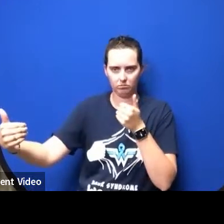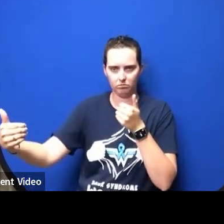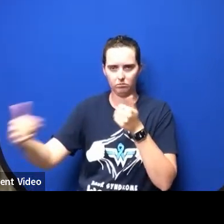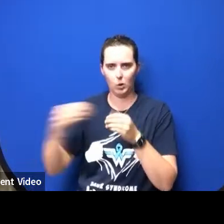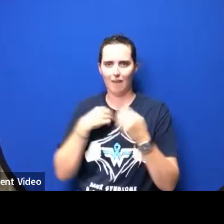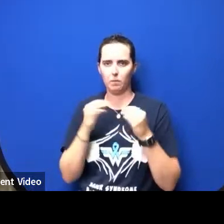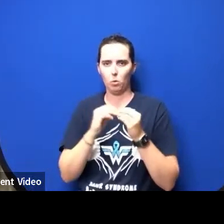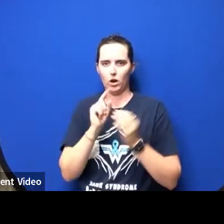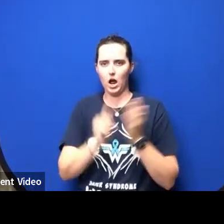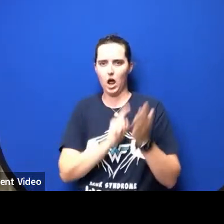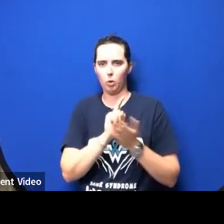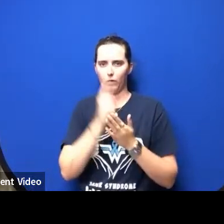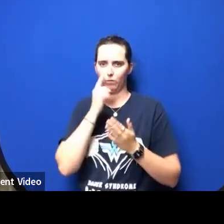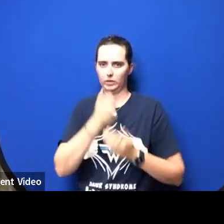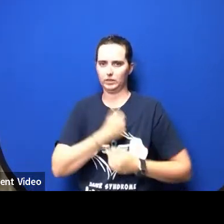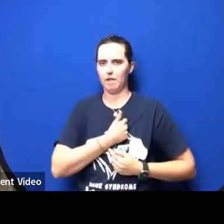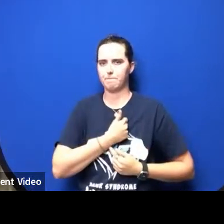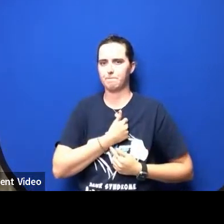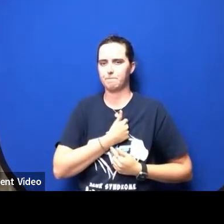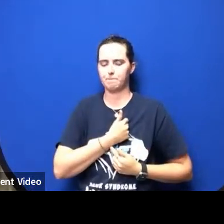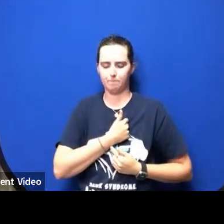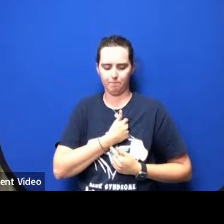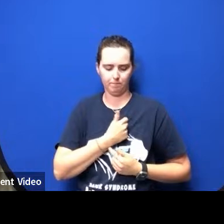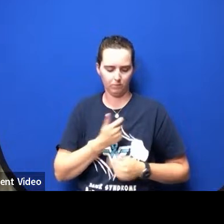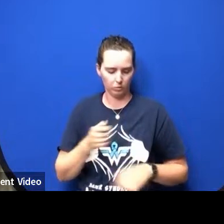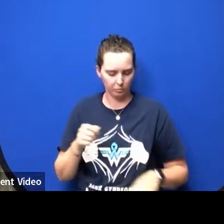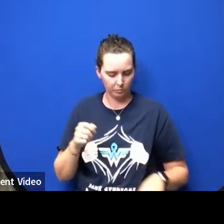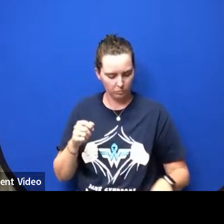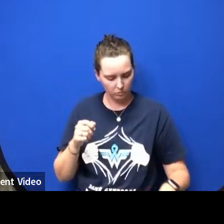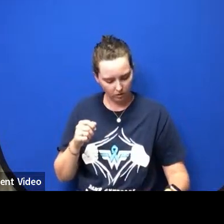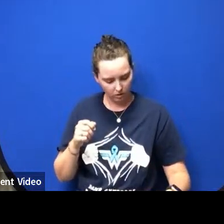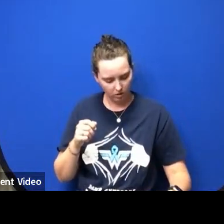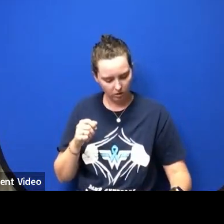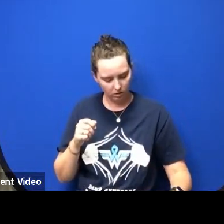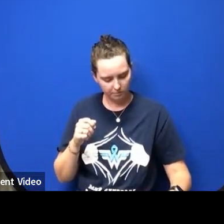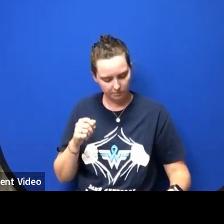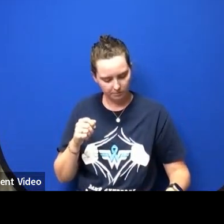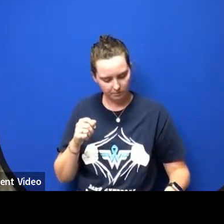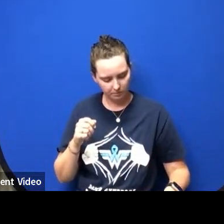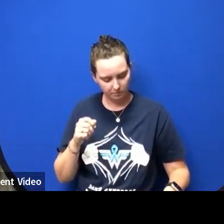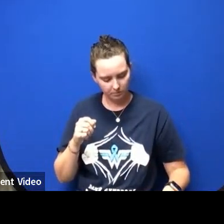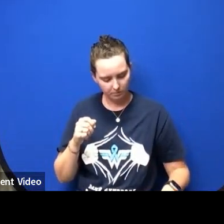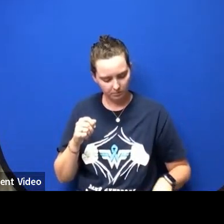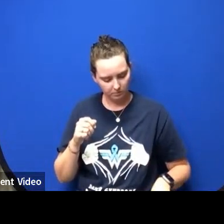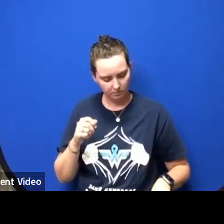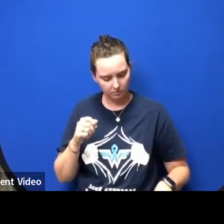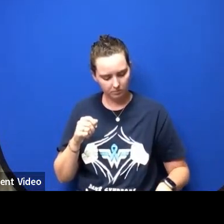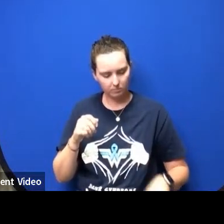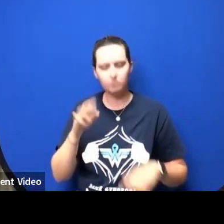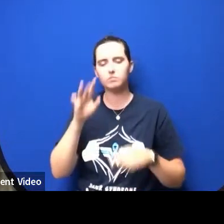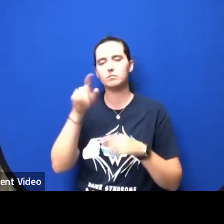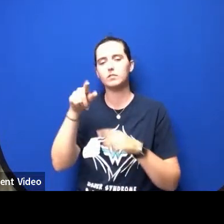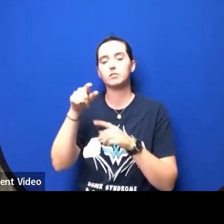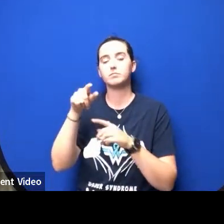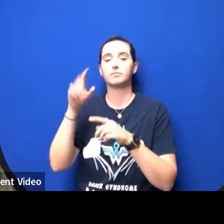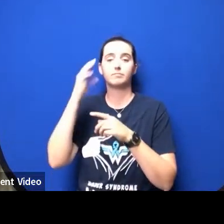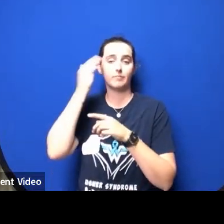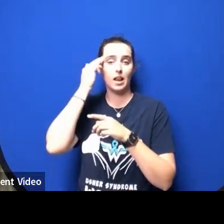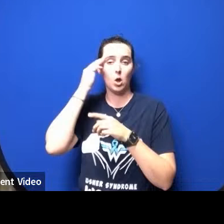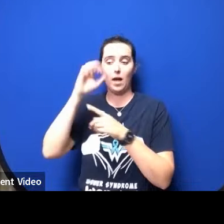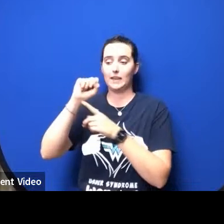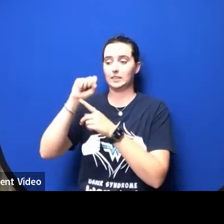medical appointments, we'd like those to not count against our SSP hours. We'd like to be able to use those for ourselves.